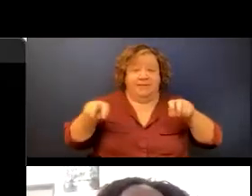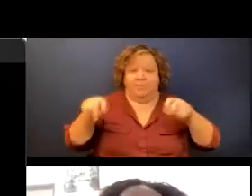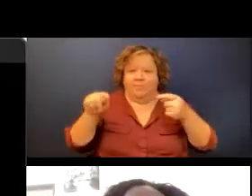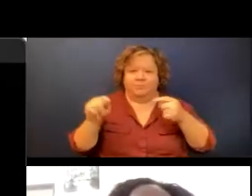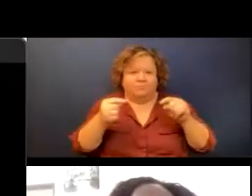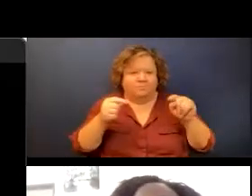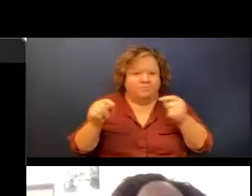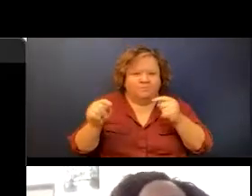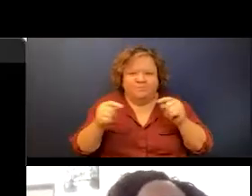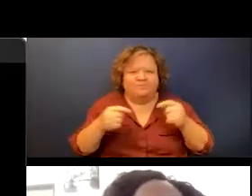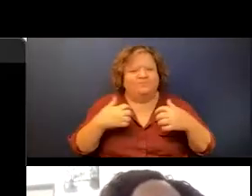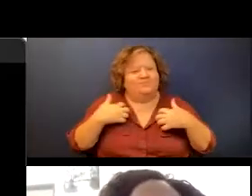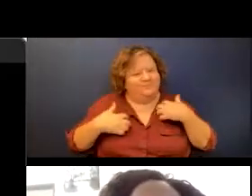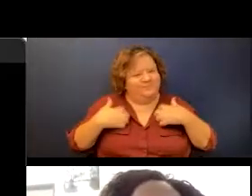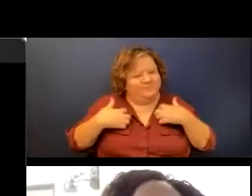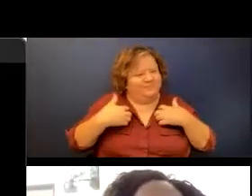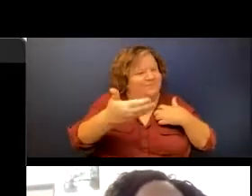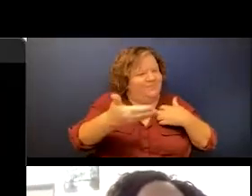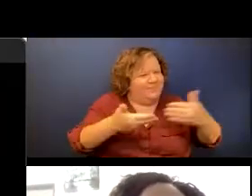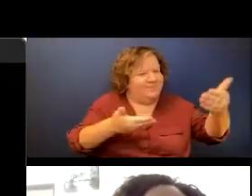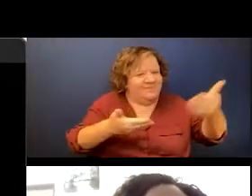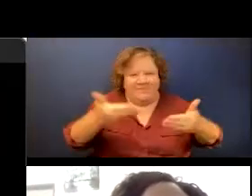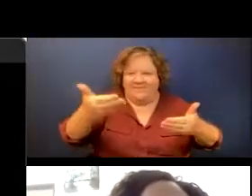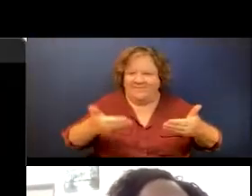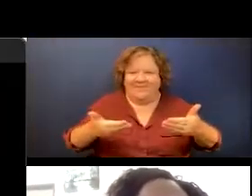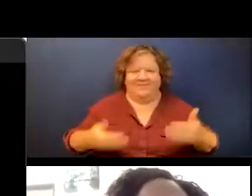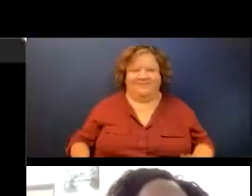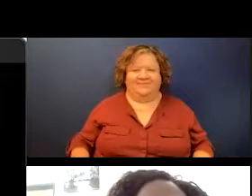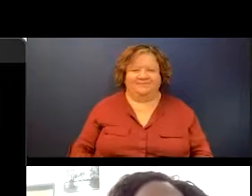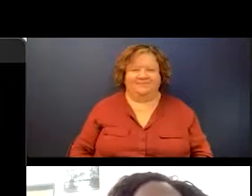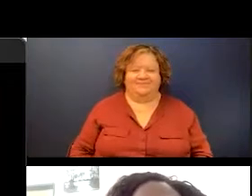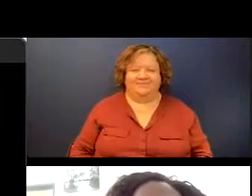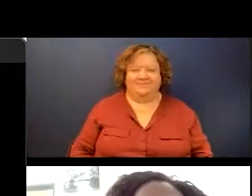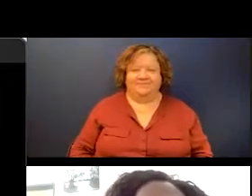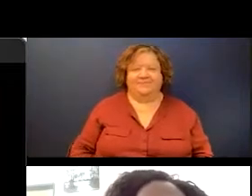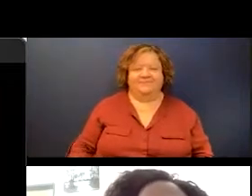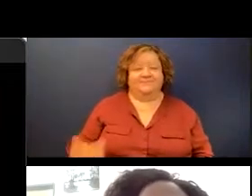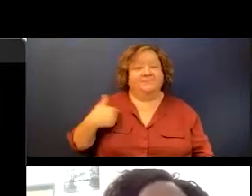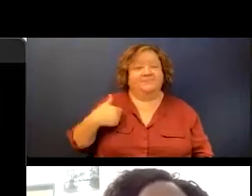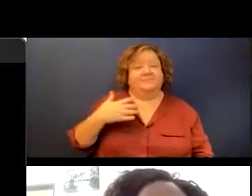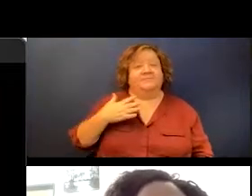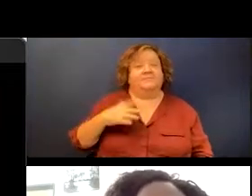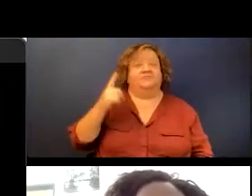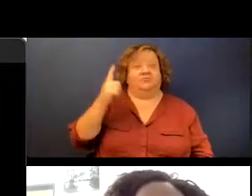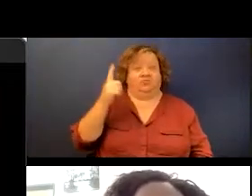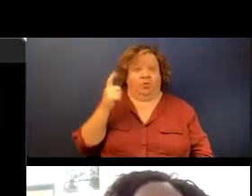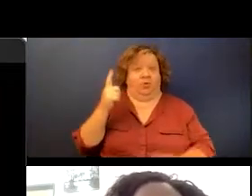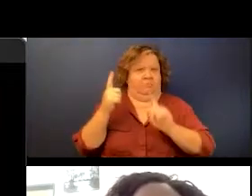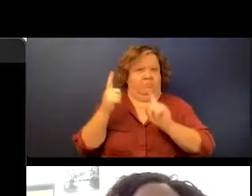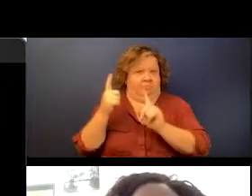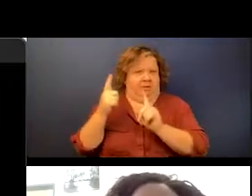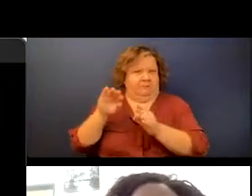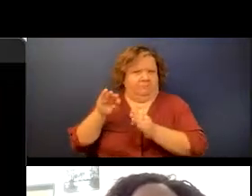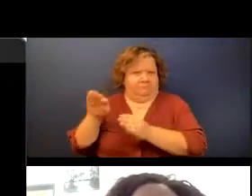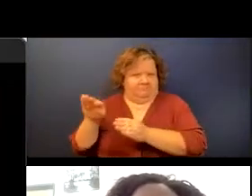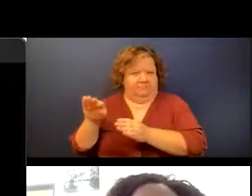before we can get into the discussion and to introduce the topic, I'd just like us to go through the house rules for